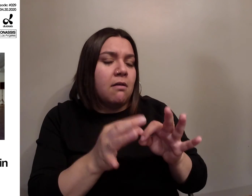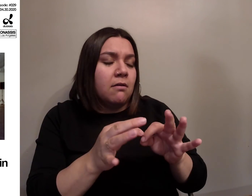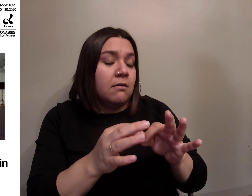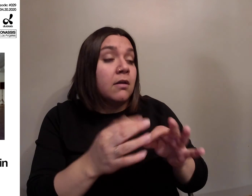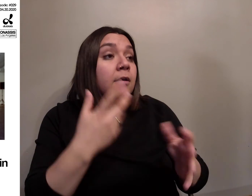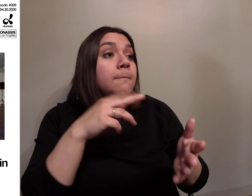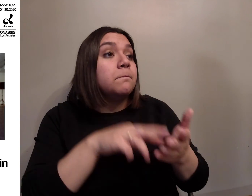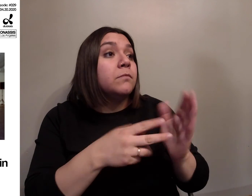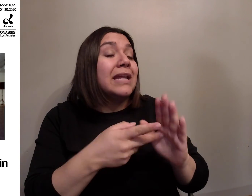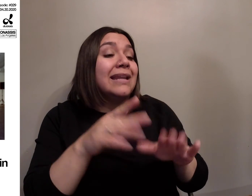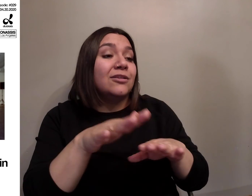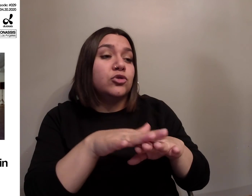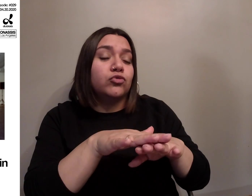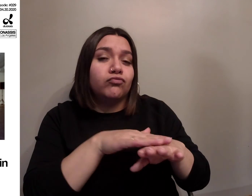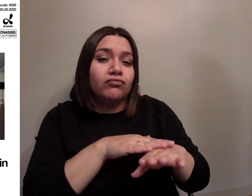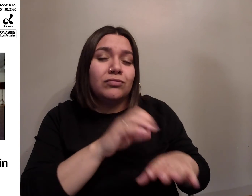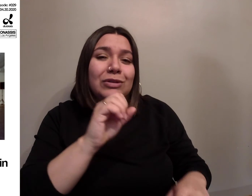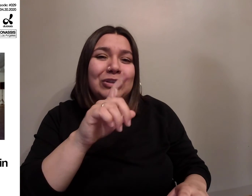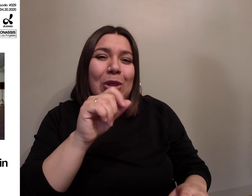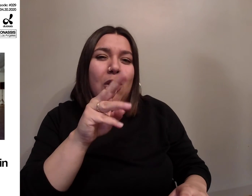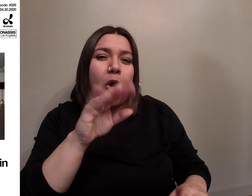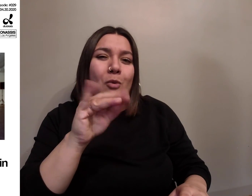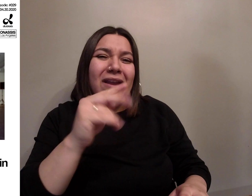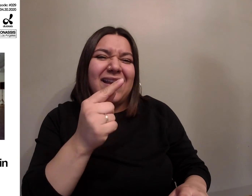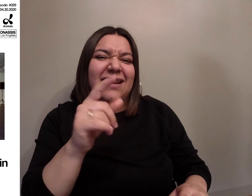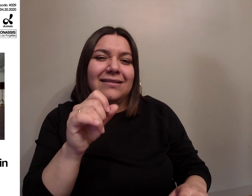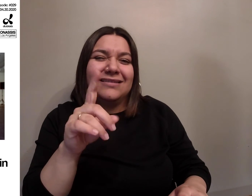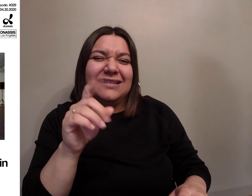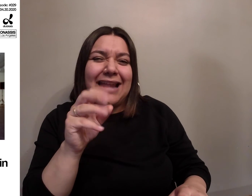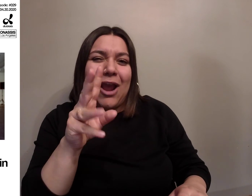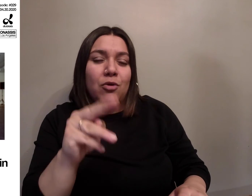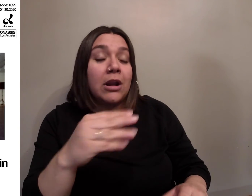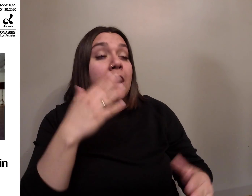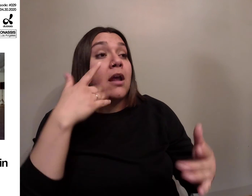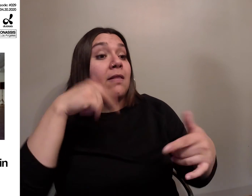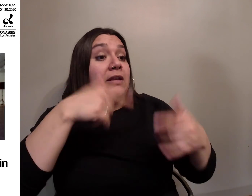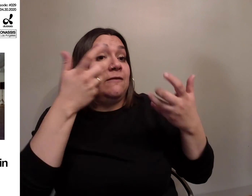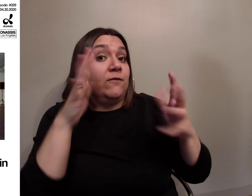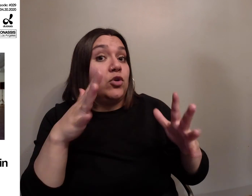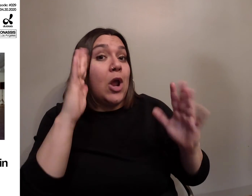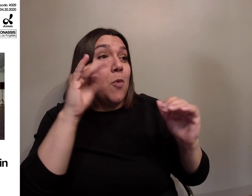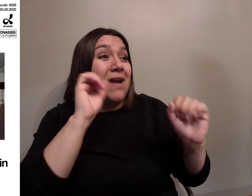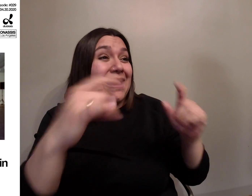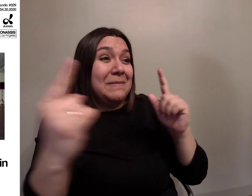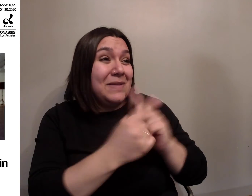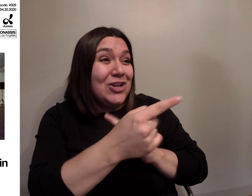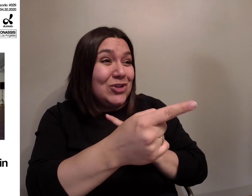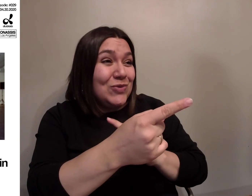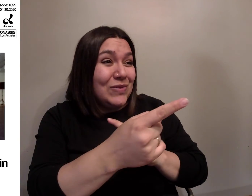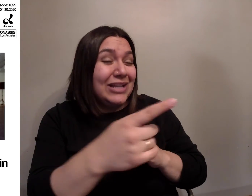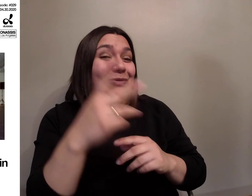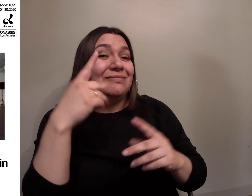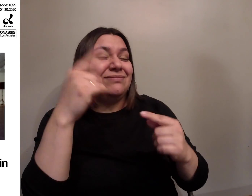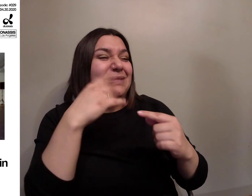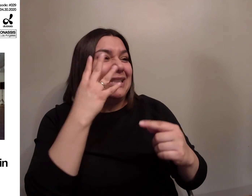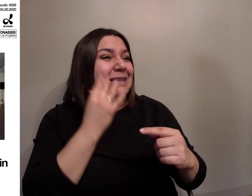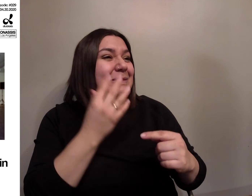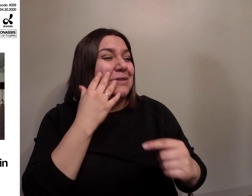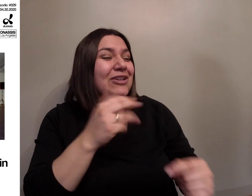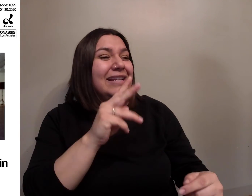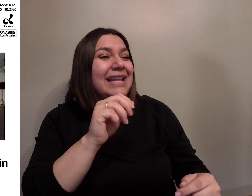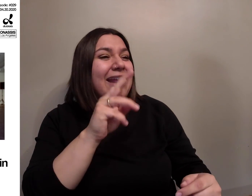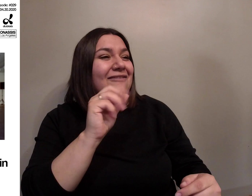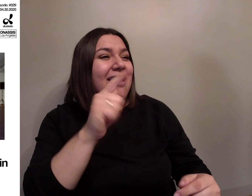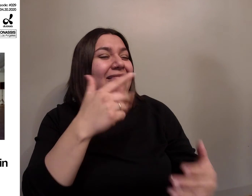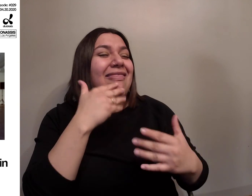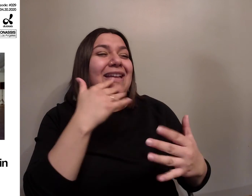this. Me too. I would love to meet you as well and welcome you at Naval. Thank you for your time. Thank you for yours. Bye-bye.